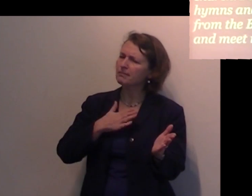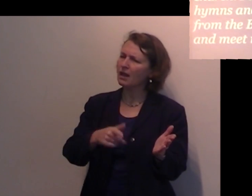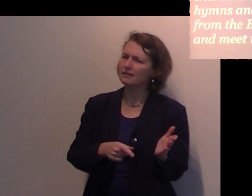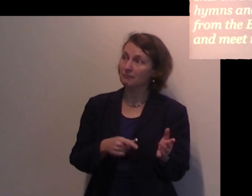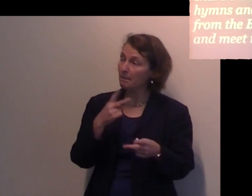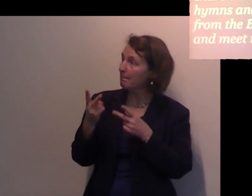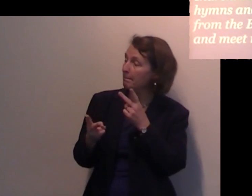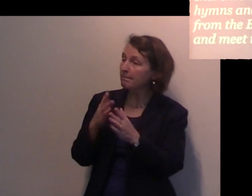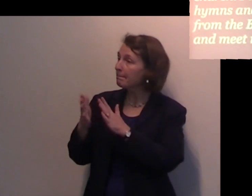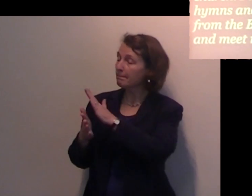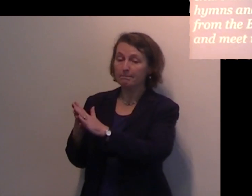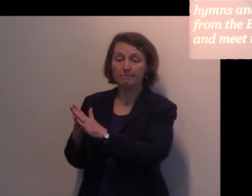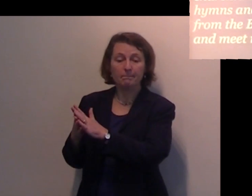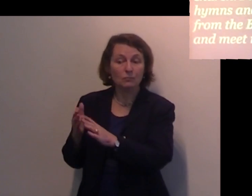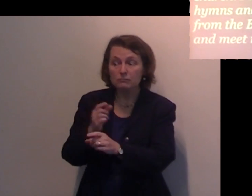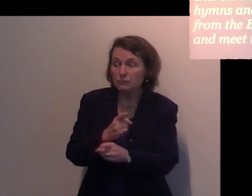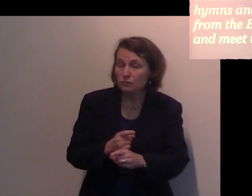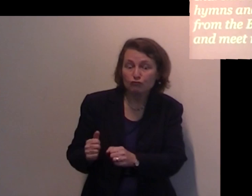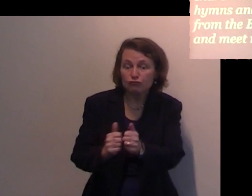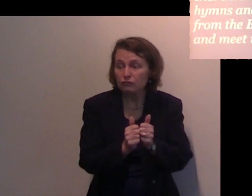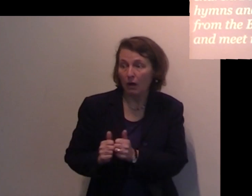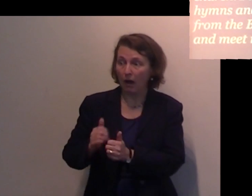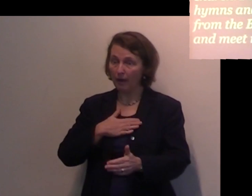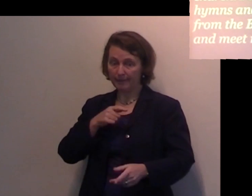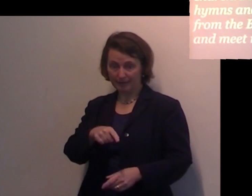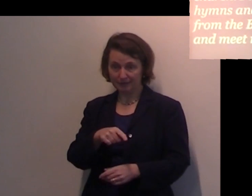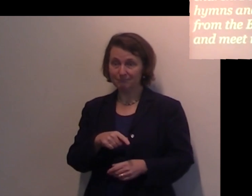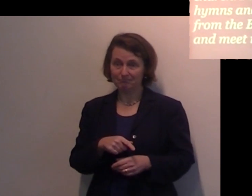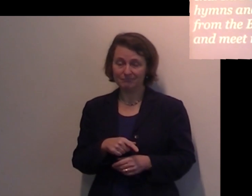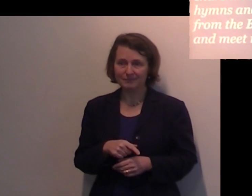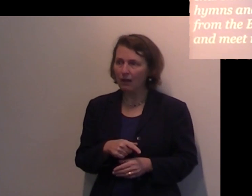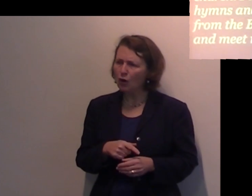hymns and fellowship. I like to learn from the Bible.